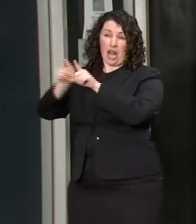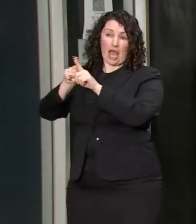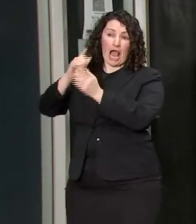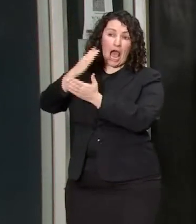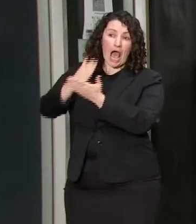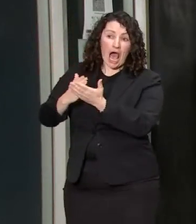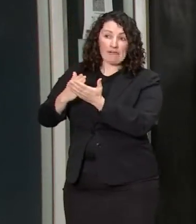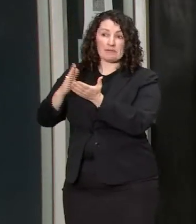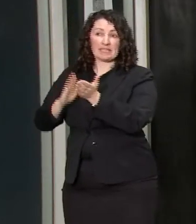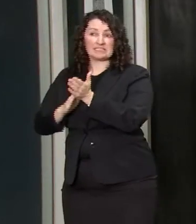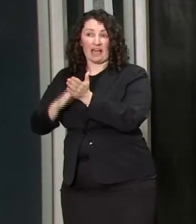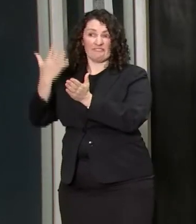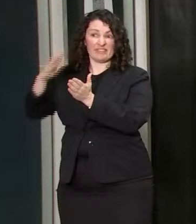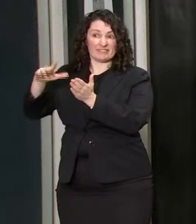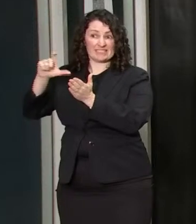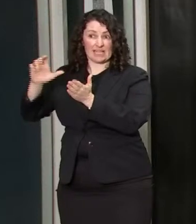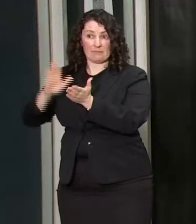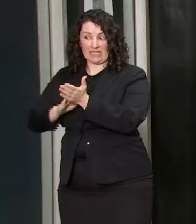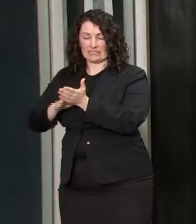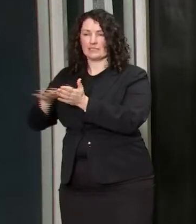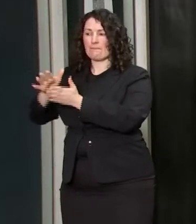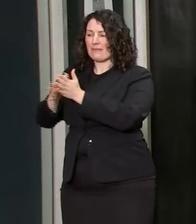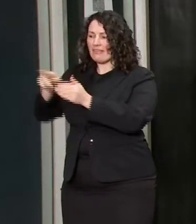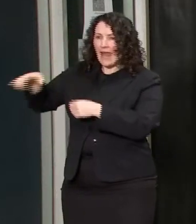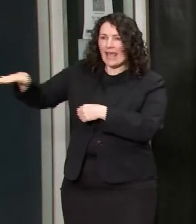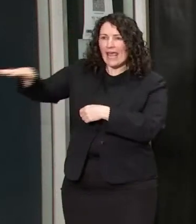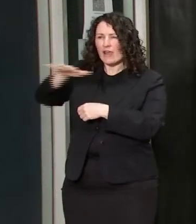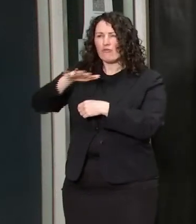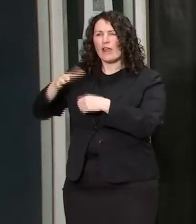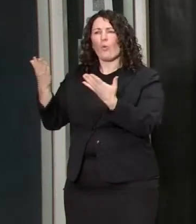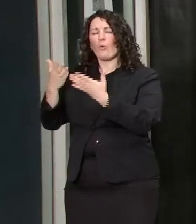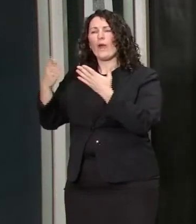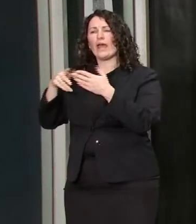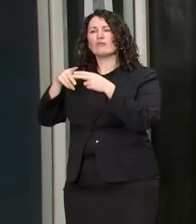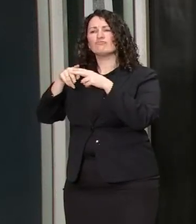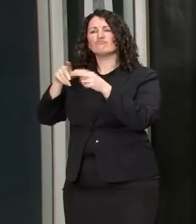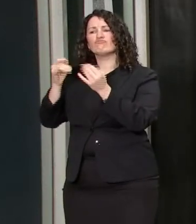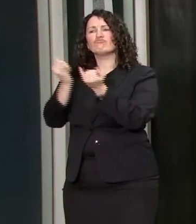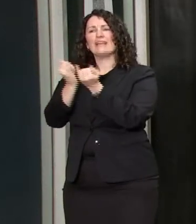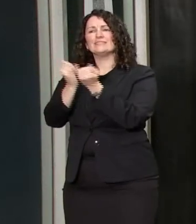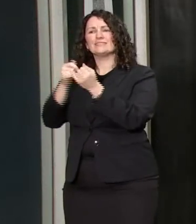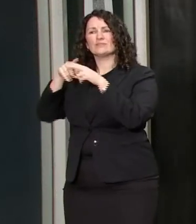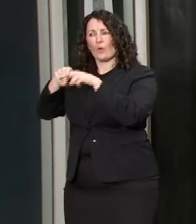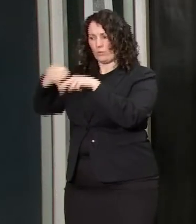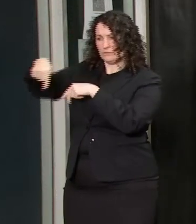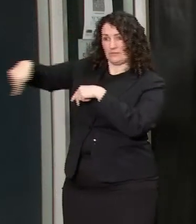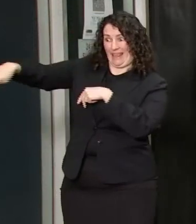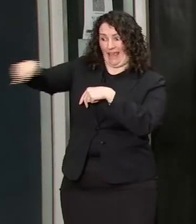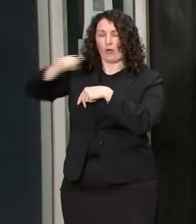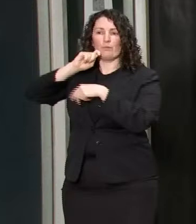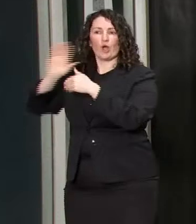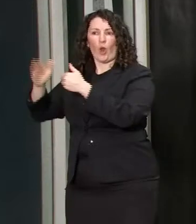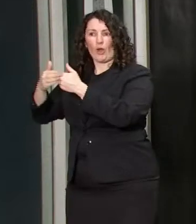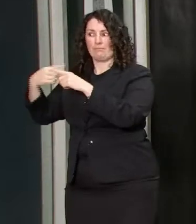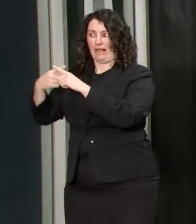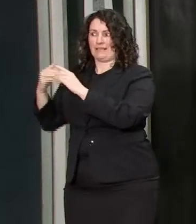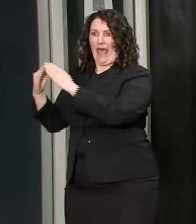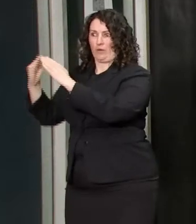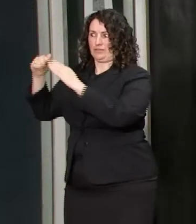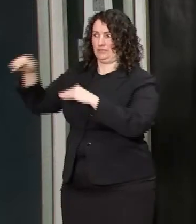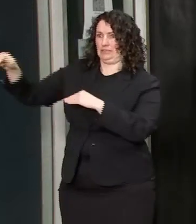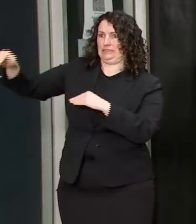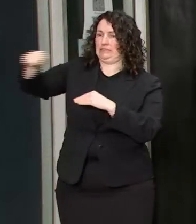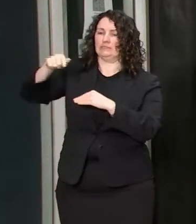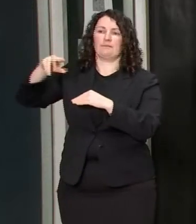the likes of the racecourse and around 20 other properties come under threat from those floodwaters.